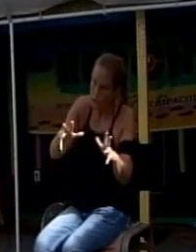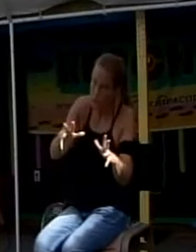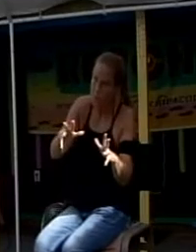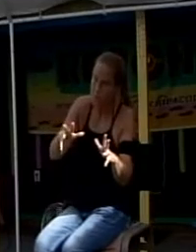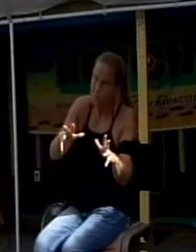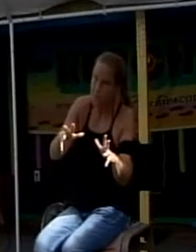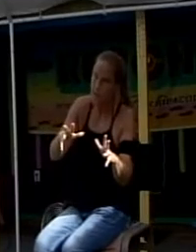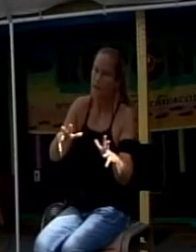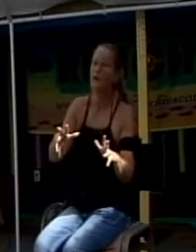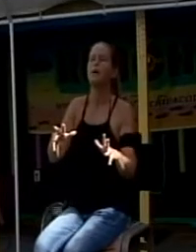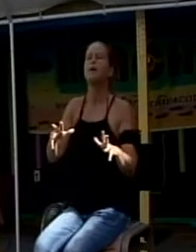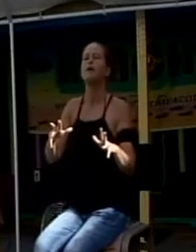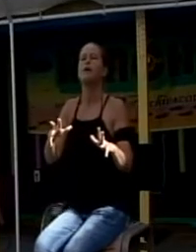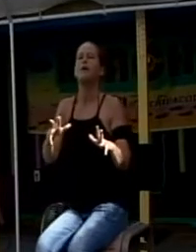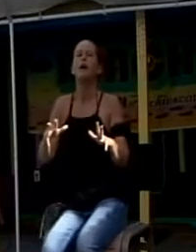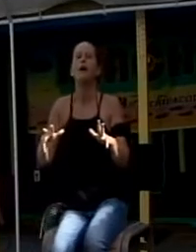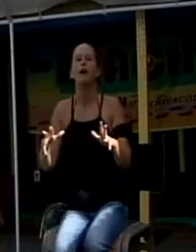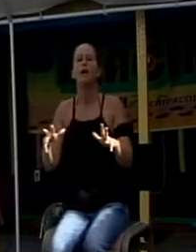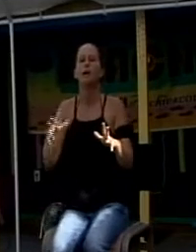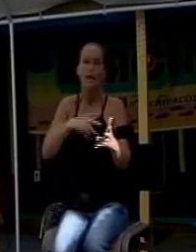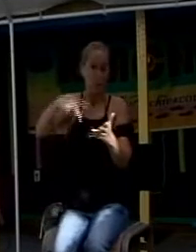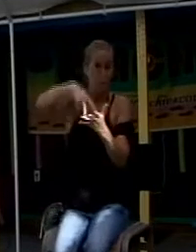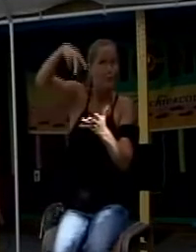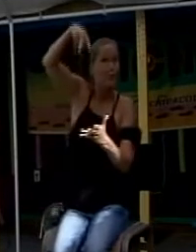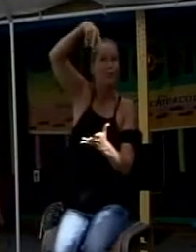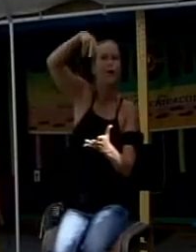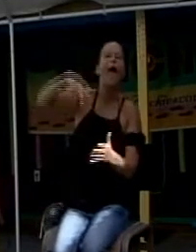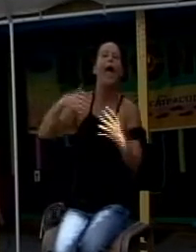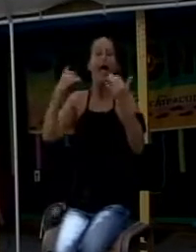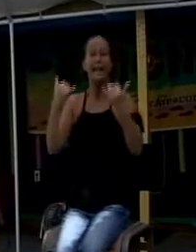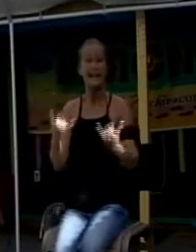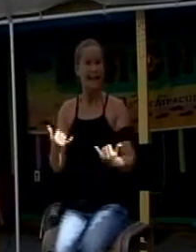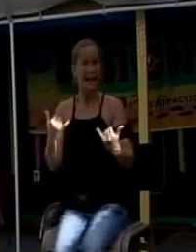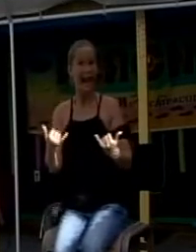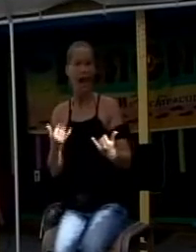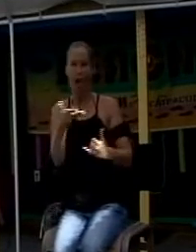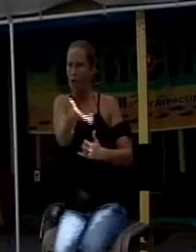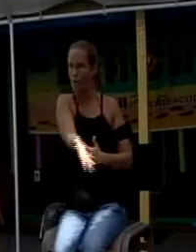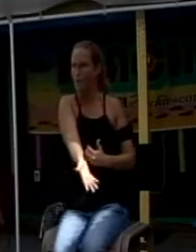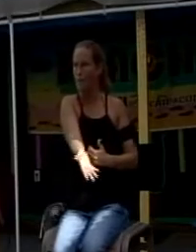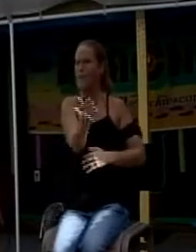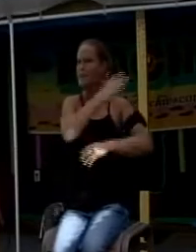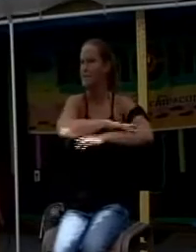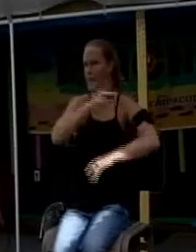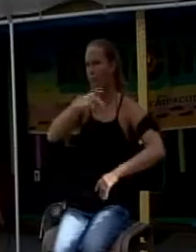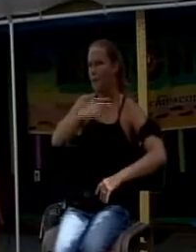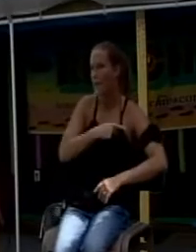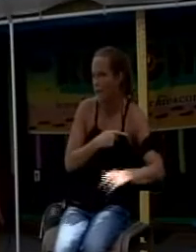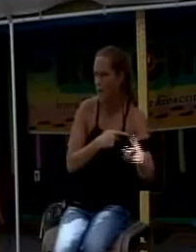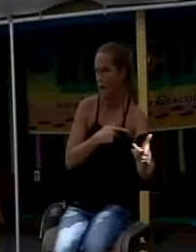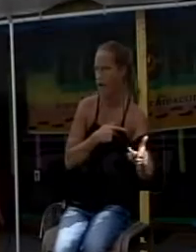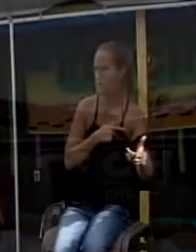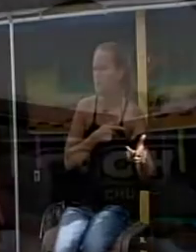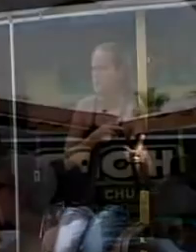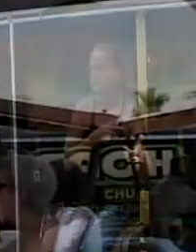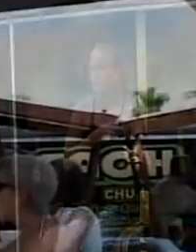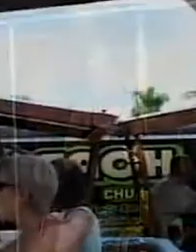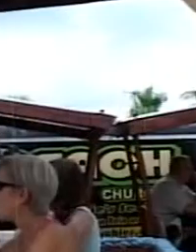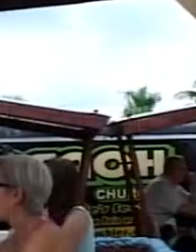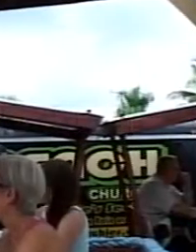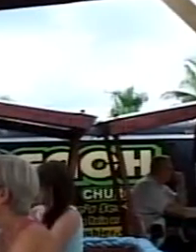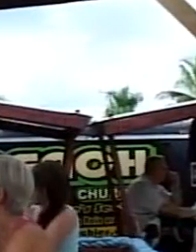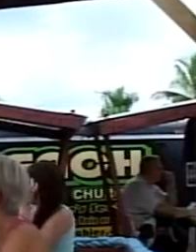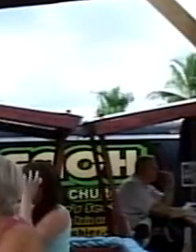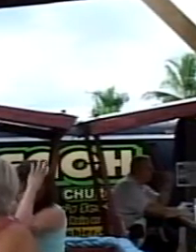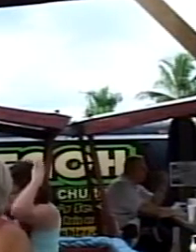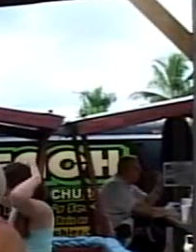these Hebrew feasts and special holidays in the Old Testament, they spoke of Christ. All